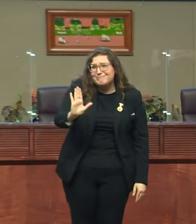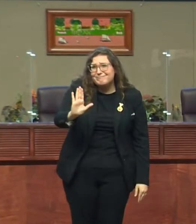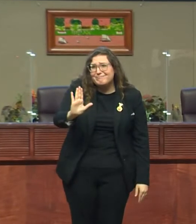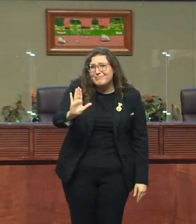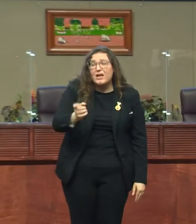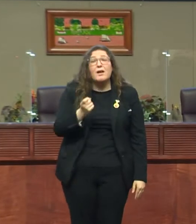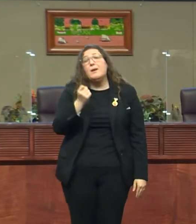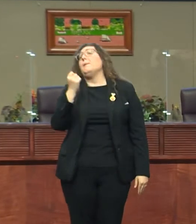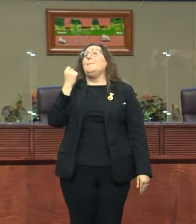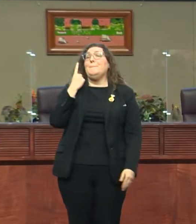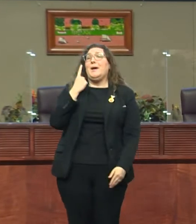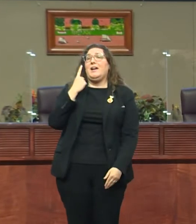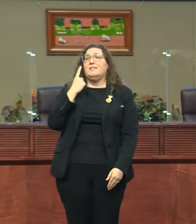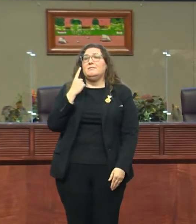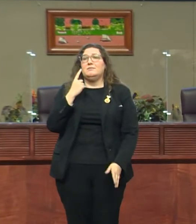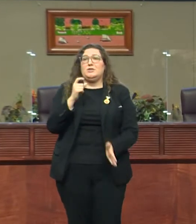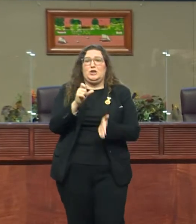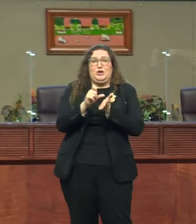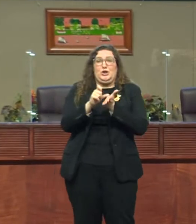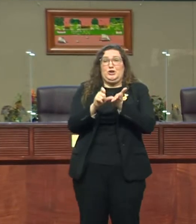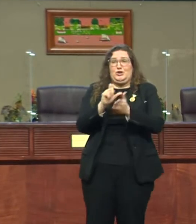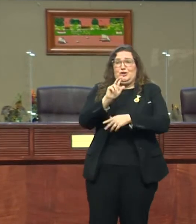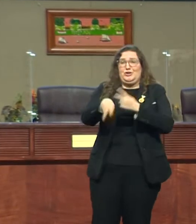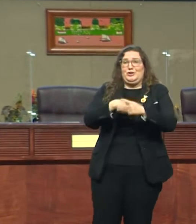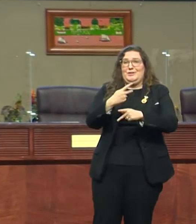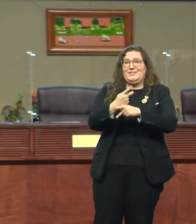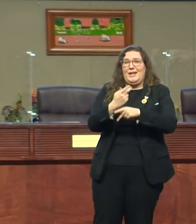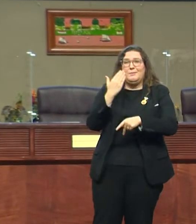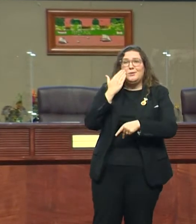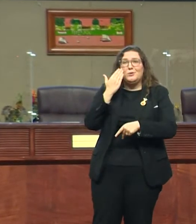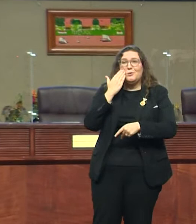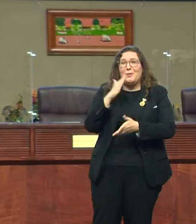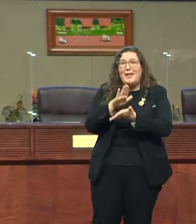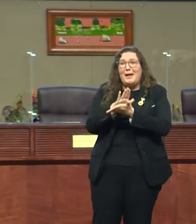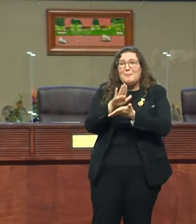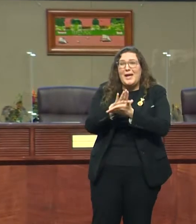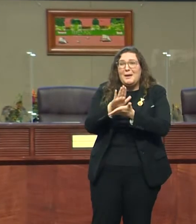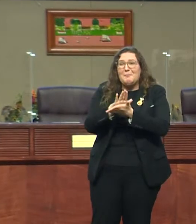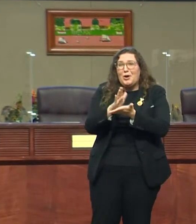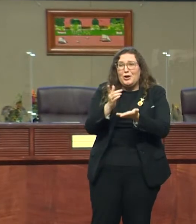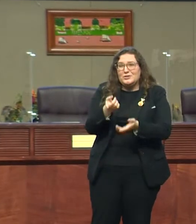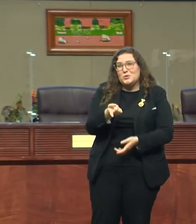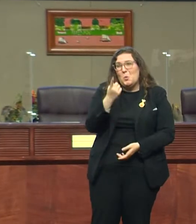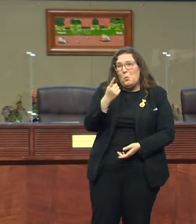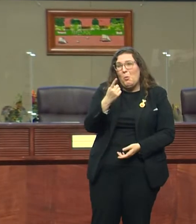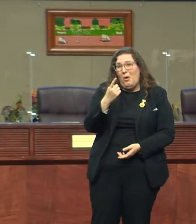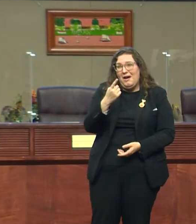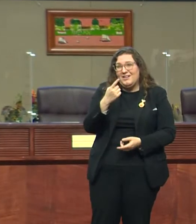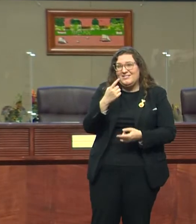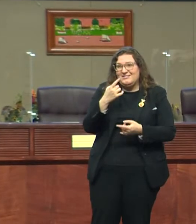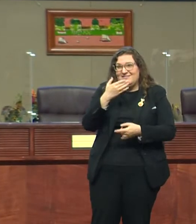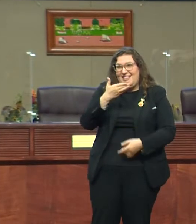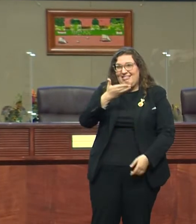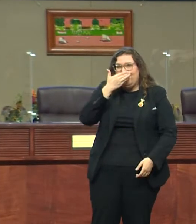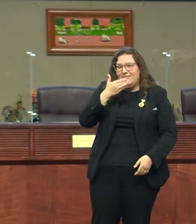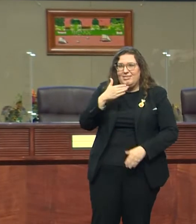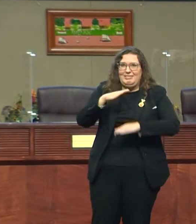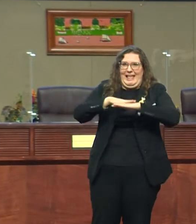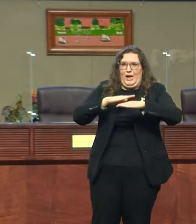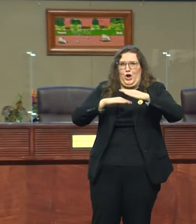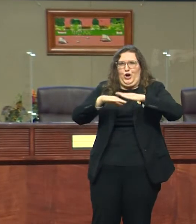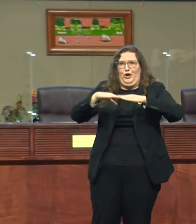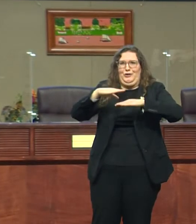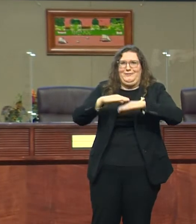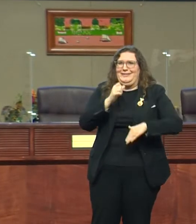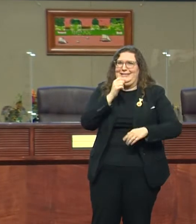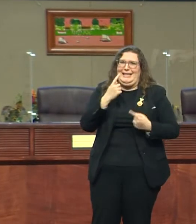masks are the least effective. The plain paper surgical masks with only one layer are not as effective as the 3 layers.